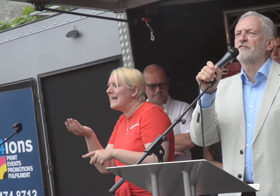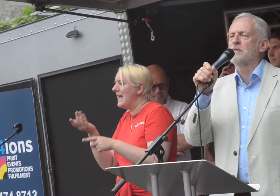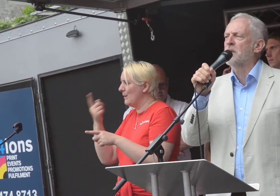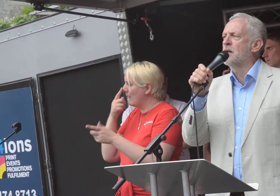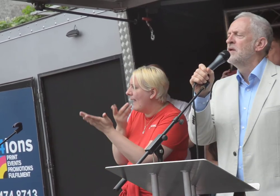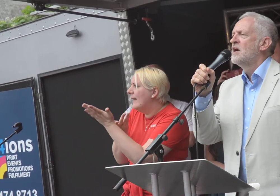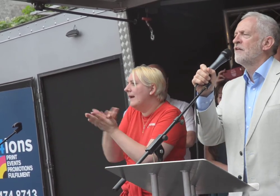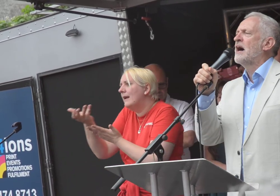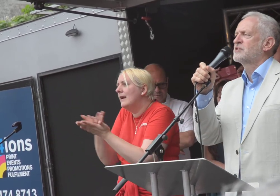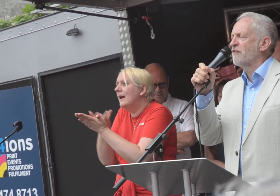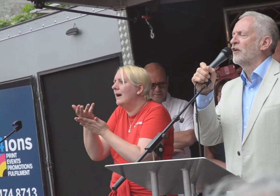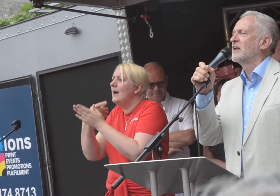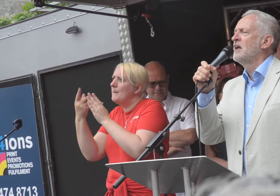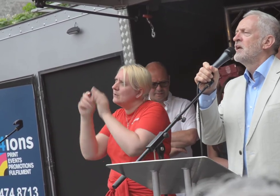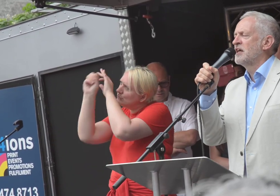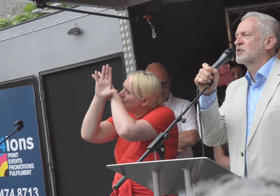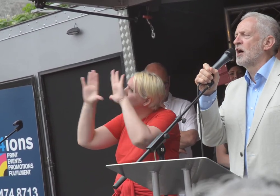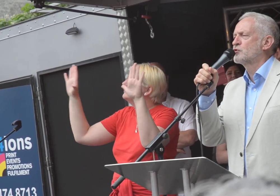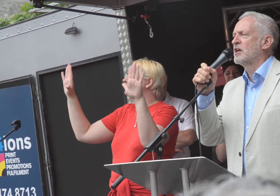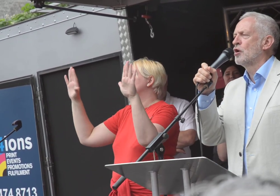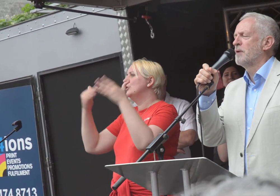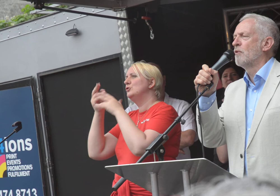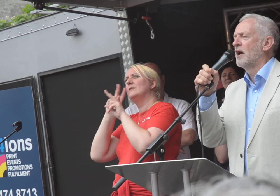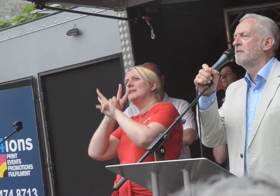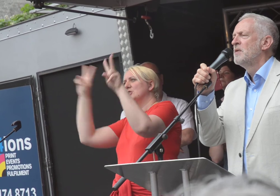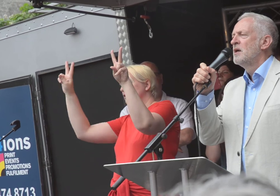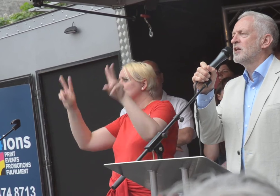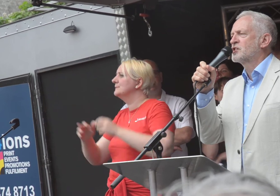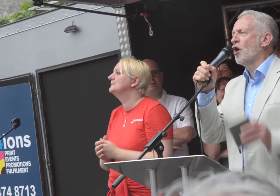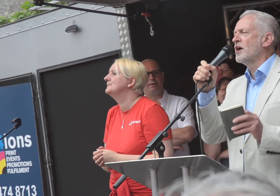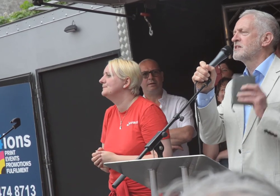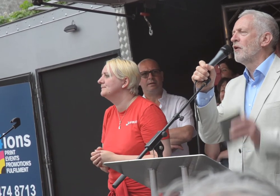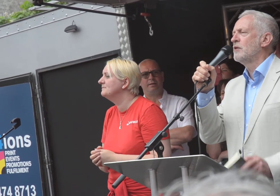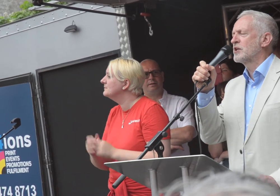cafe and every pub of how differently this country could be run. The Tories are in retreat.